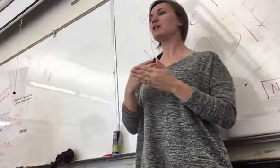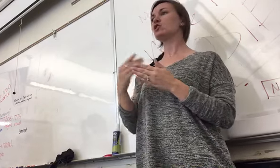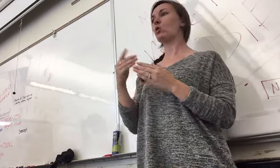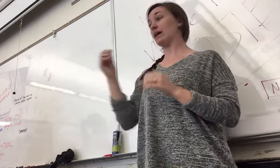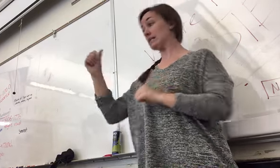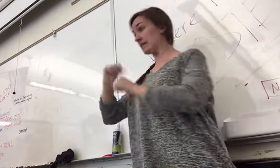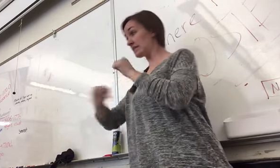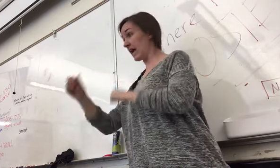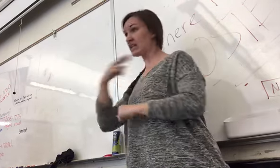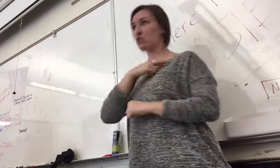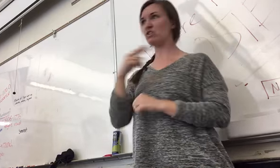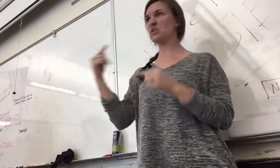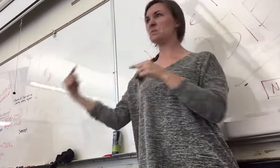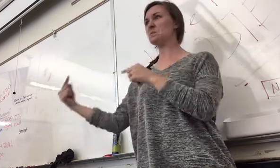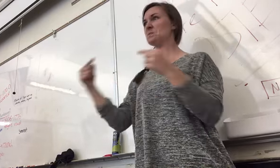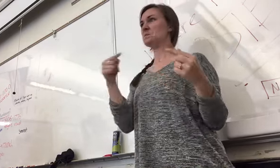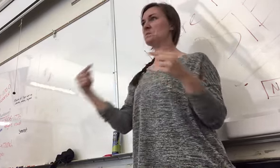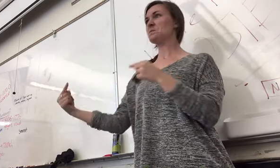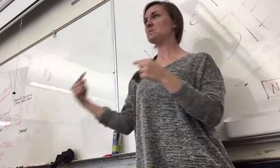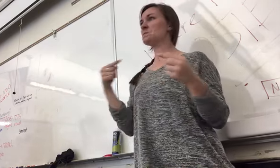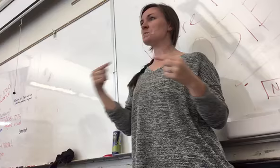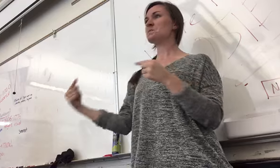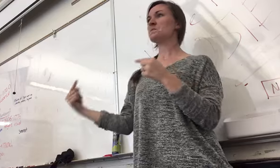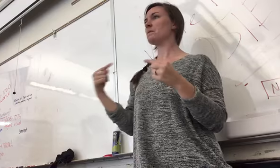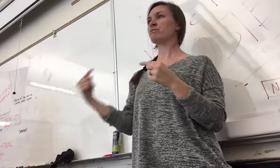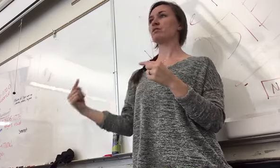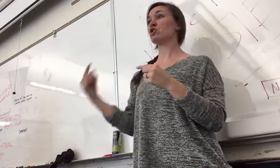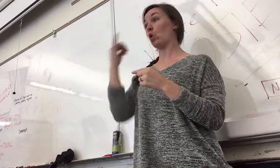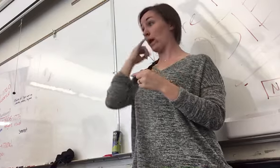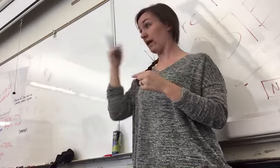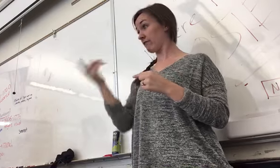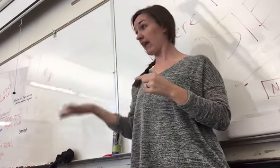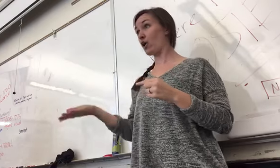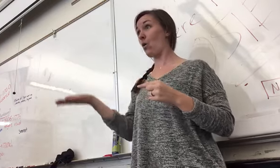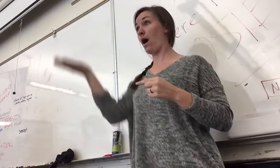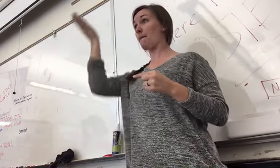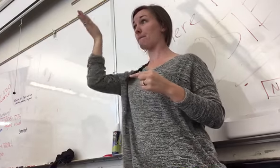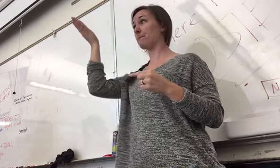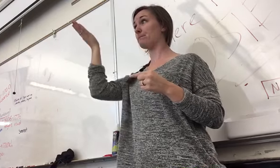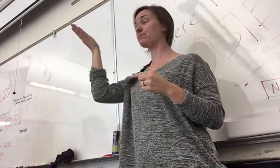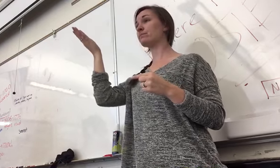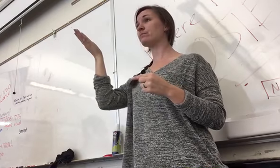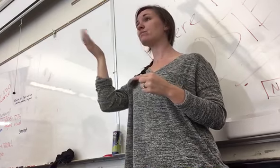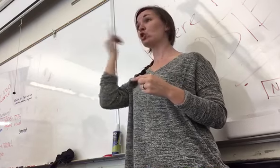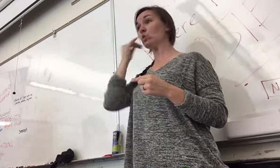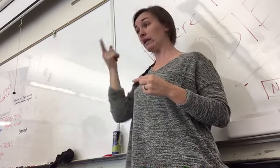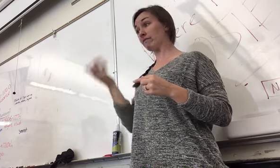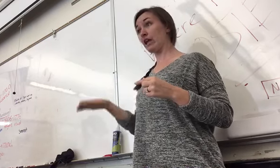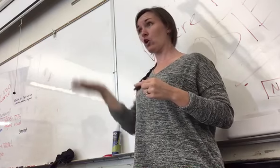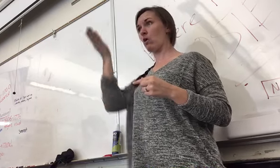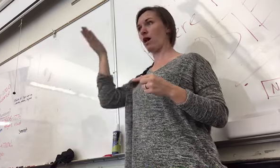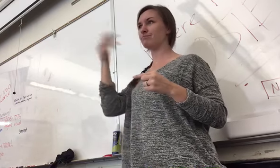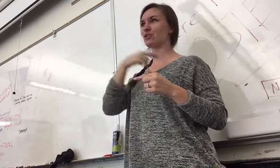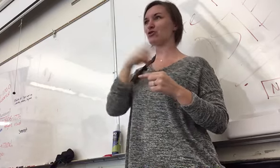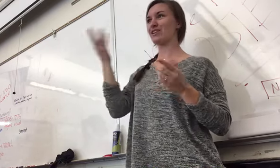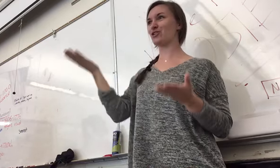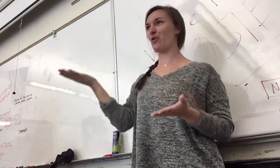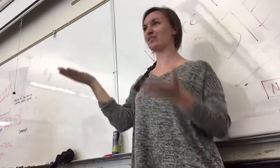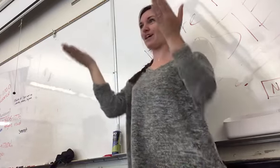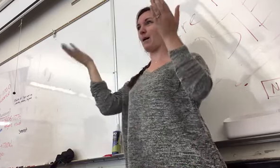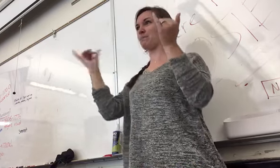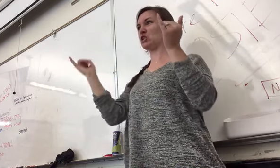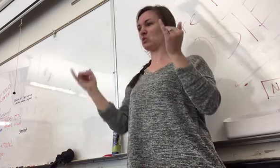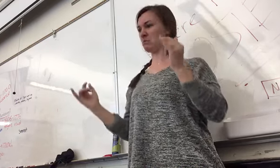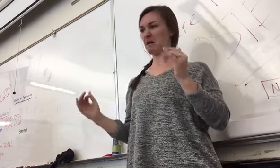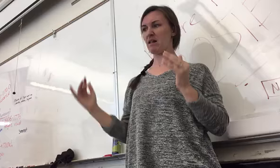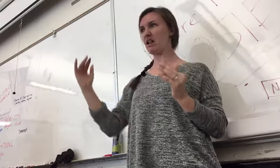the 1950s, everyone goes back to church because science is ruining it all. And that actually happens nowadays as well. So for example, stem